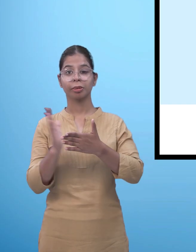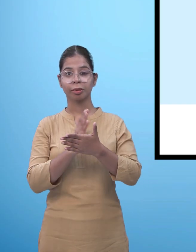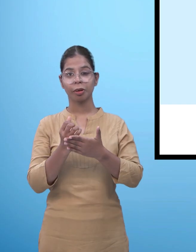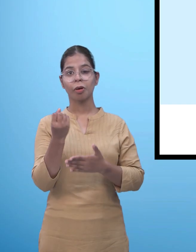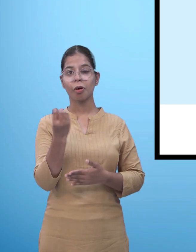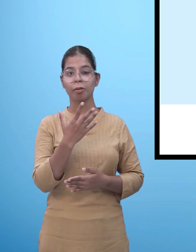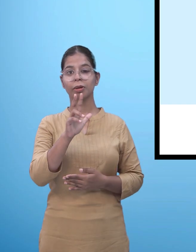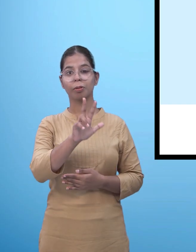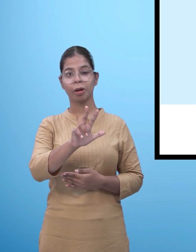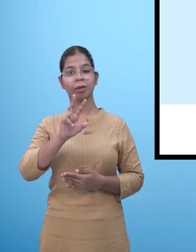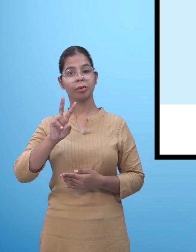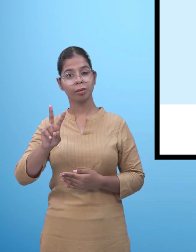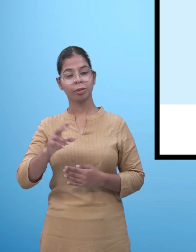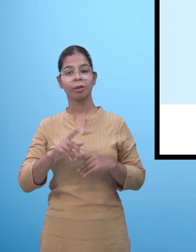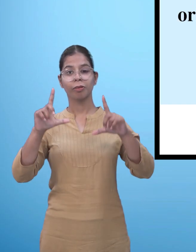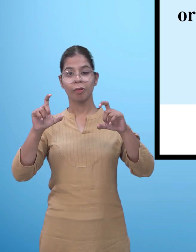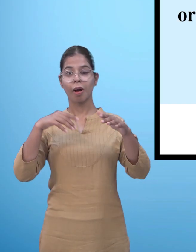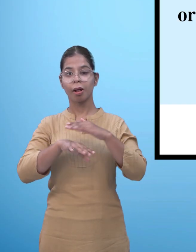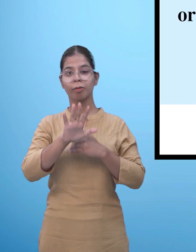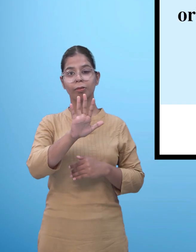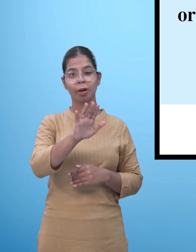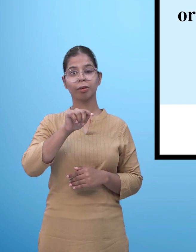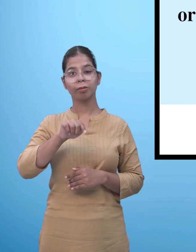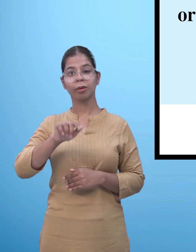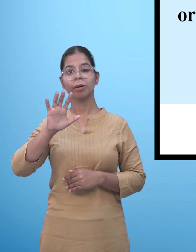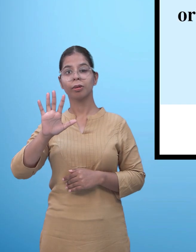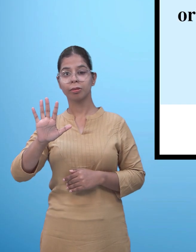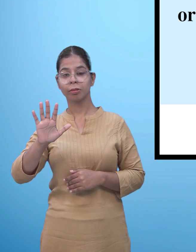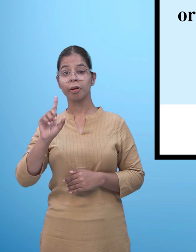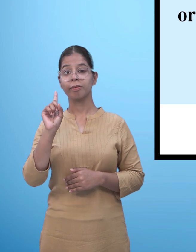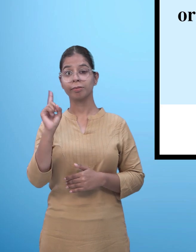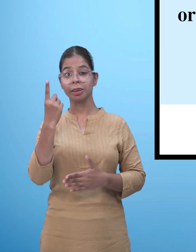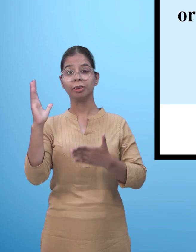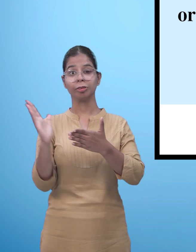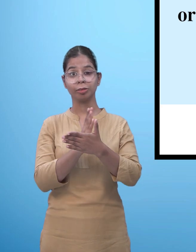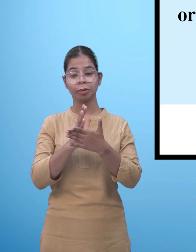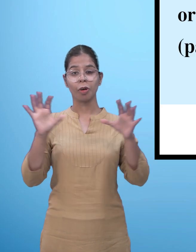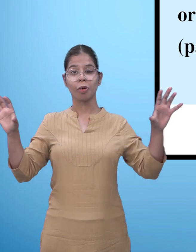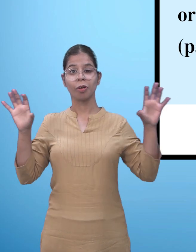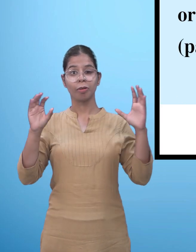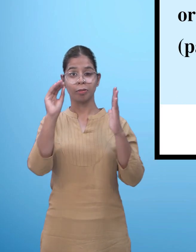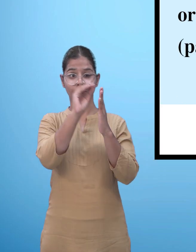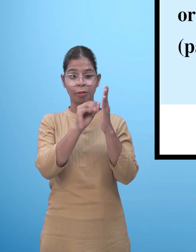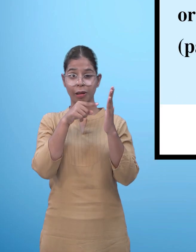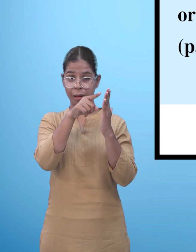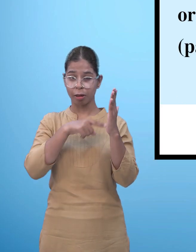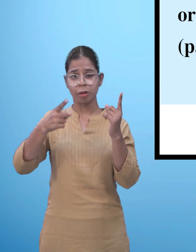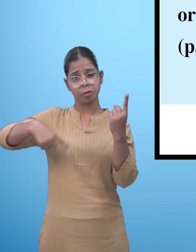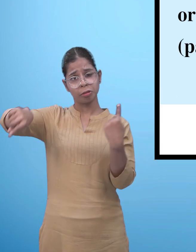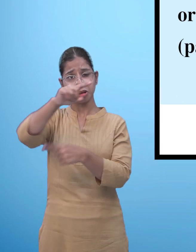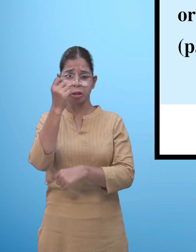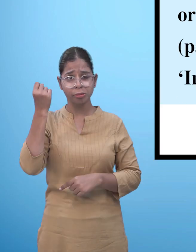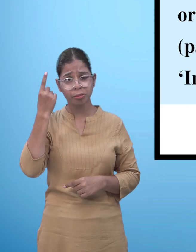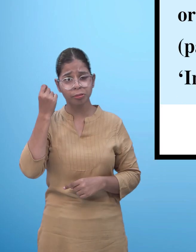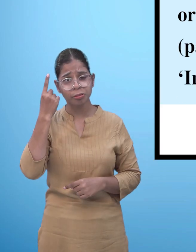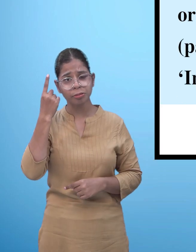In this reproduction of the first page of the original Constitution of India in figure 5.5, page 82, can you make out the